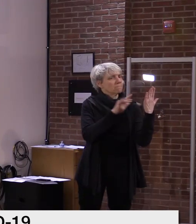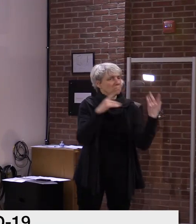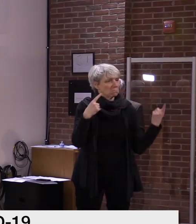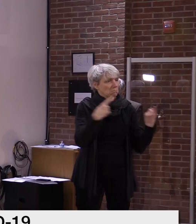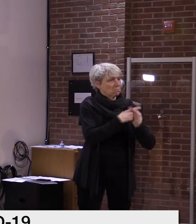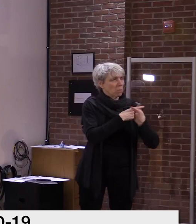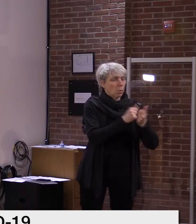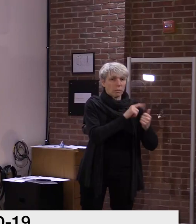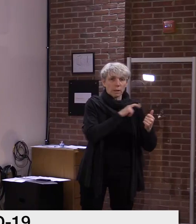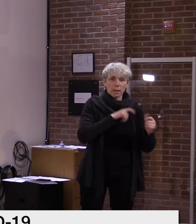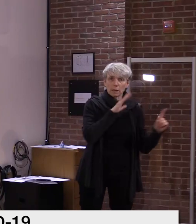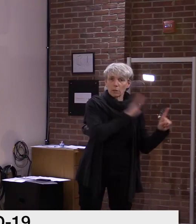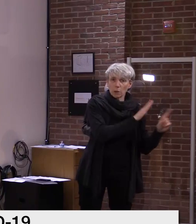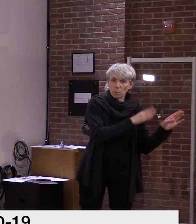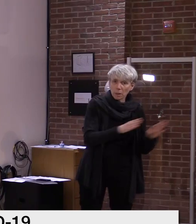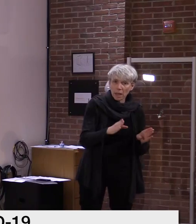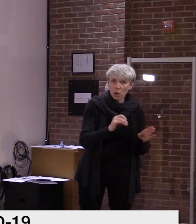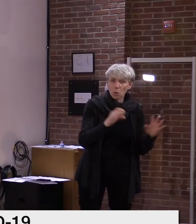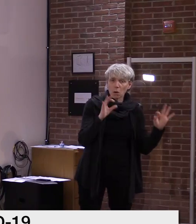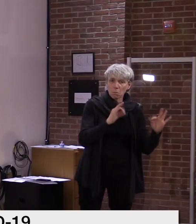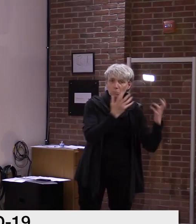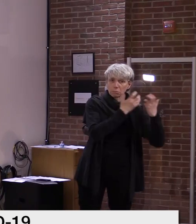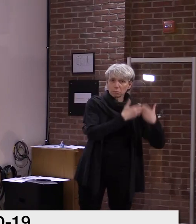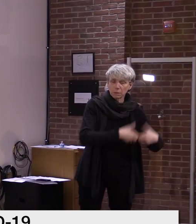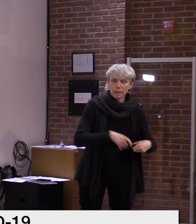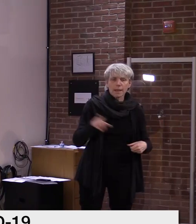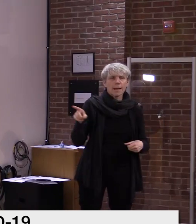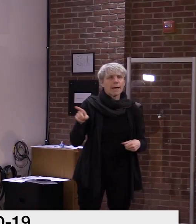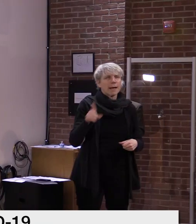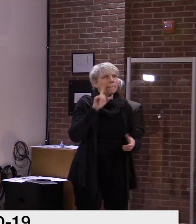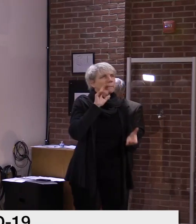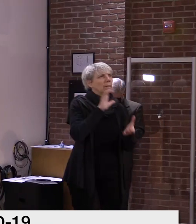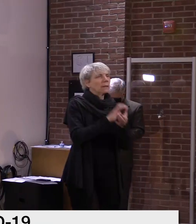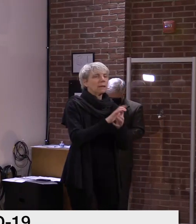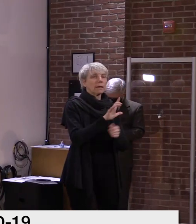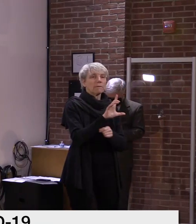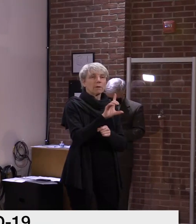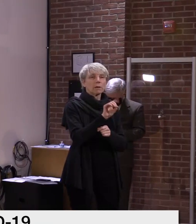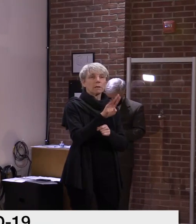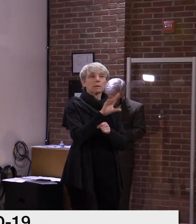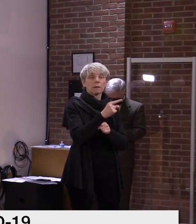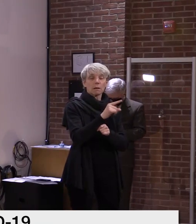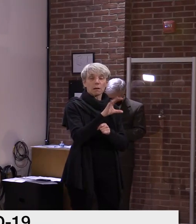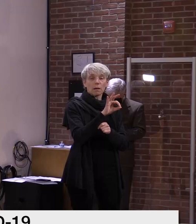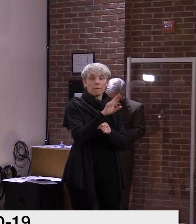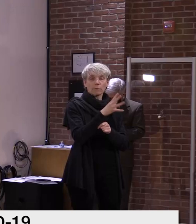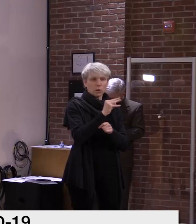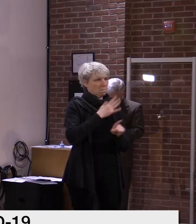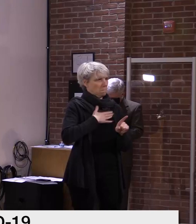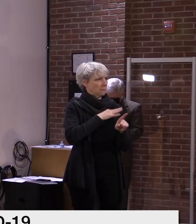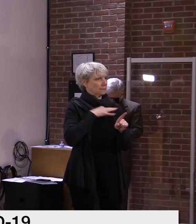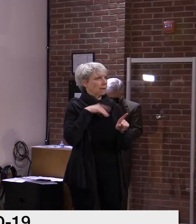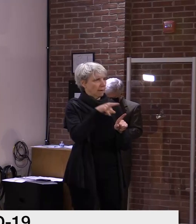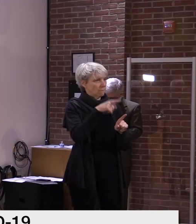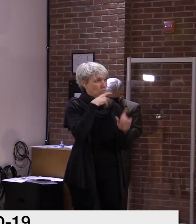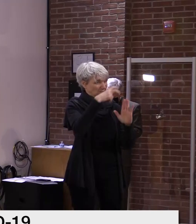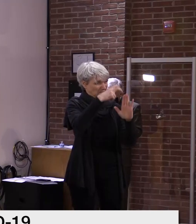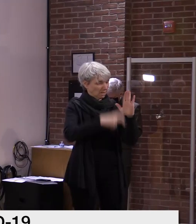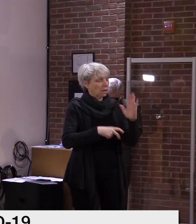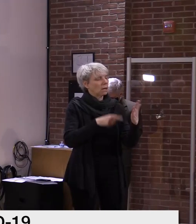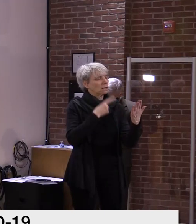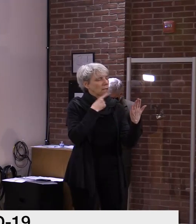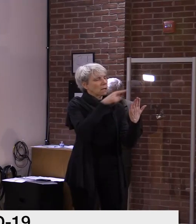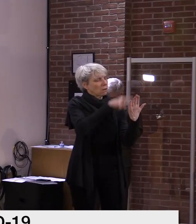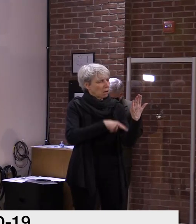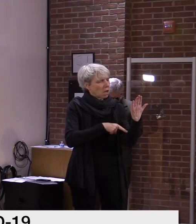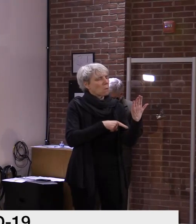that figure into this as well? Yeah, I think what he had said, what Doug had said, was that it follows somewhat